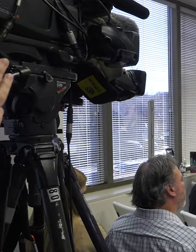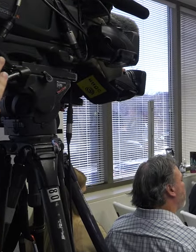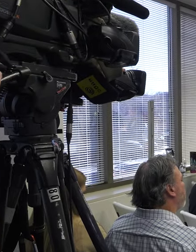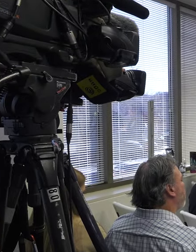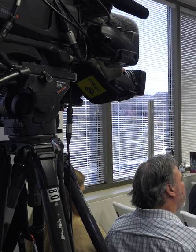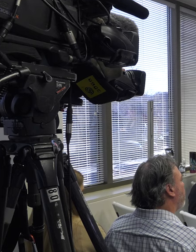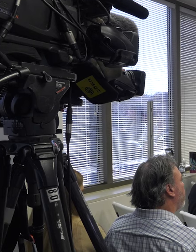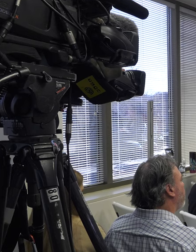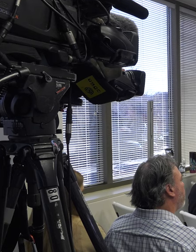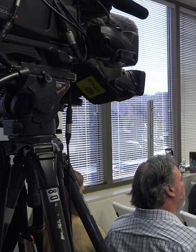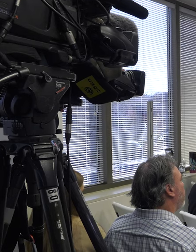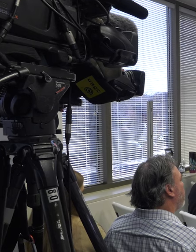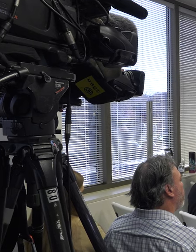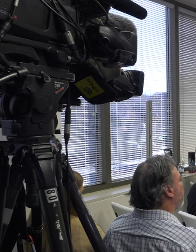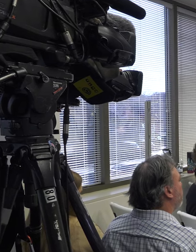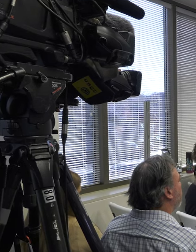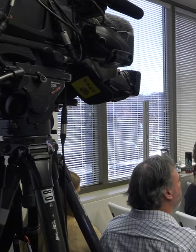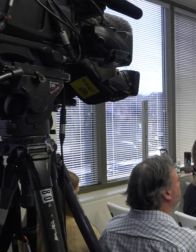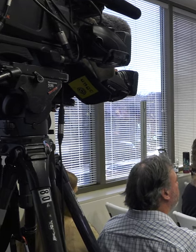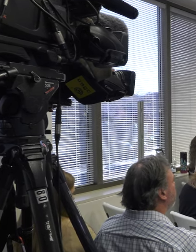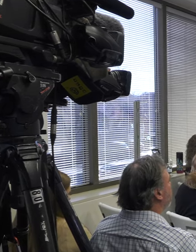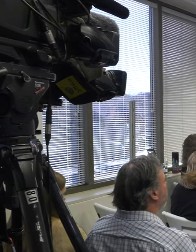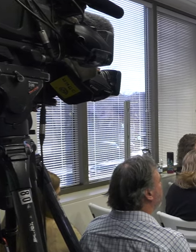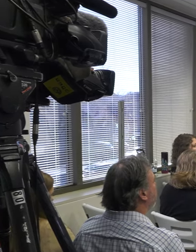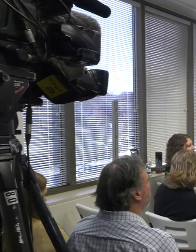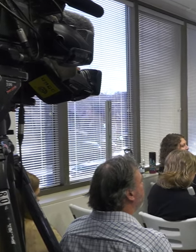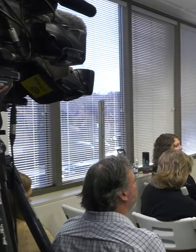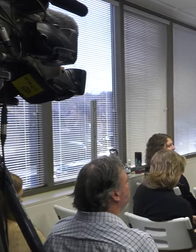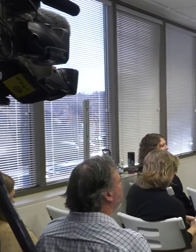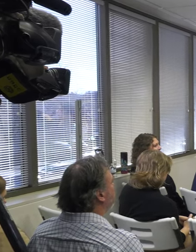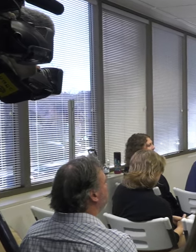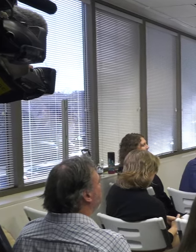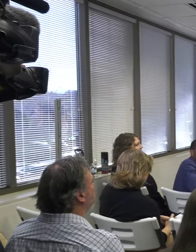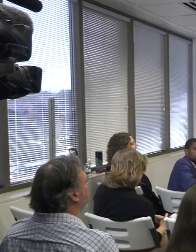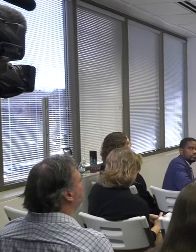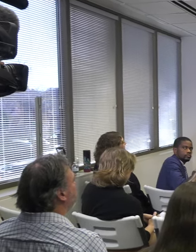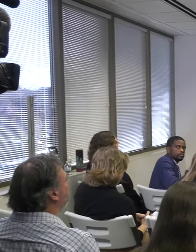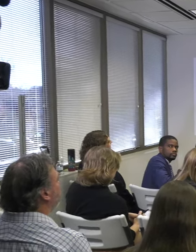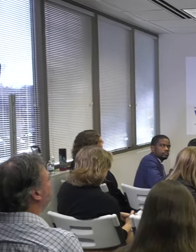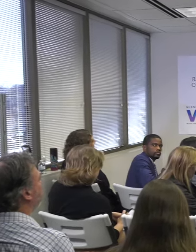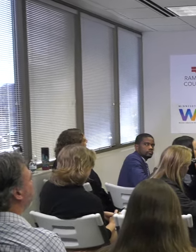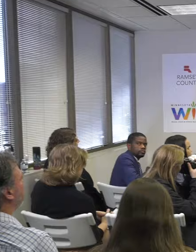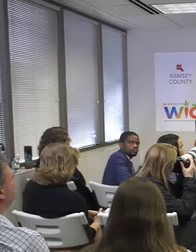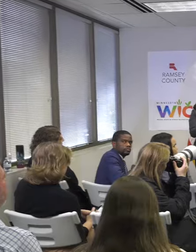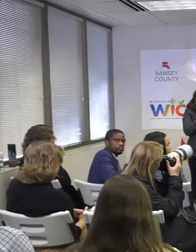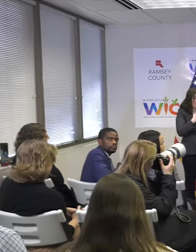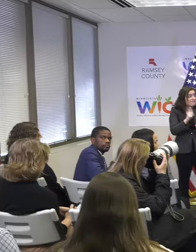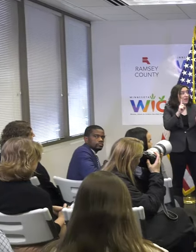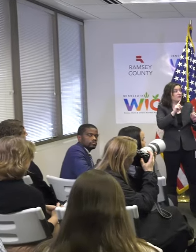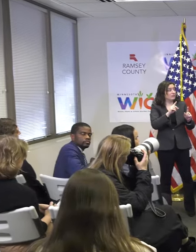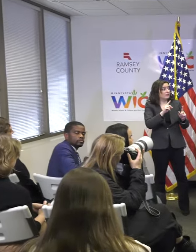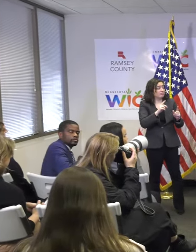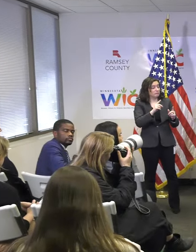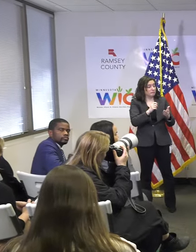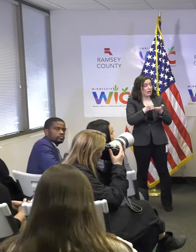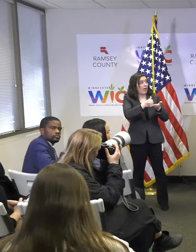the budget need to get improved to where it can take effect and, you know, start helping families? Like, what's just